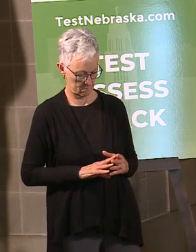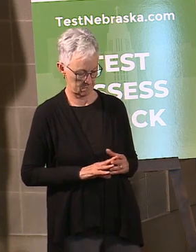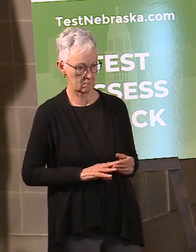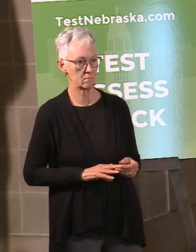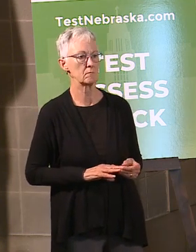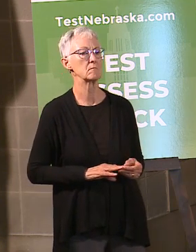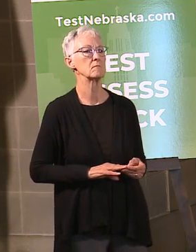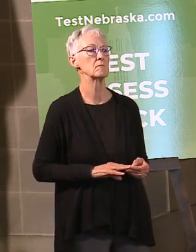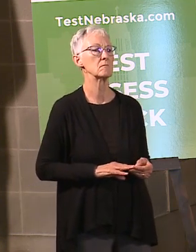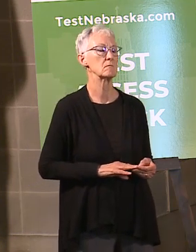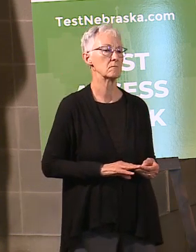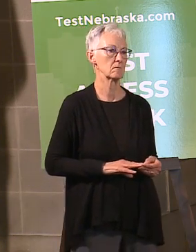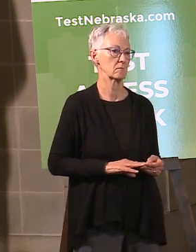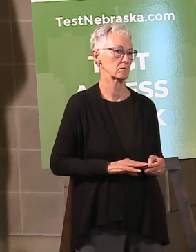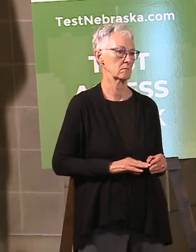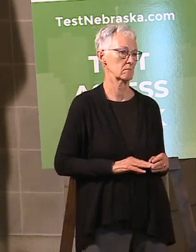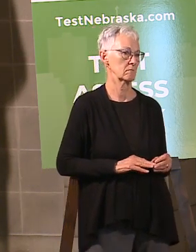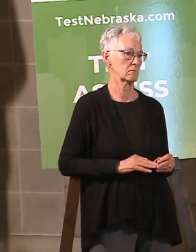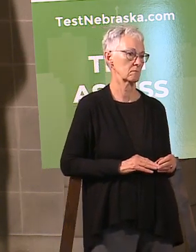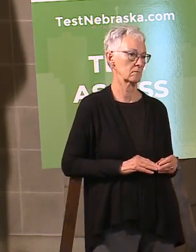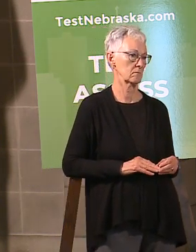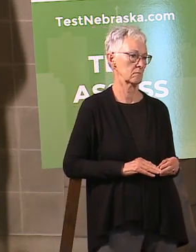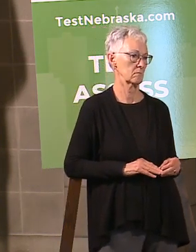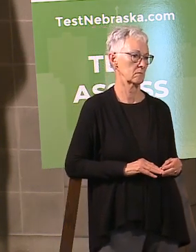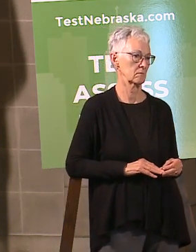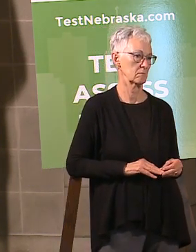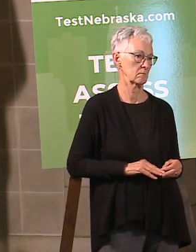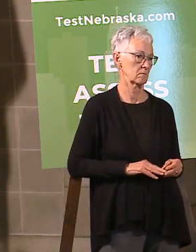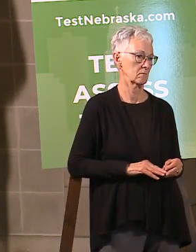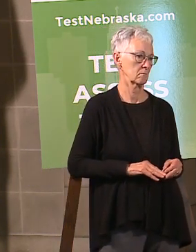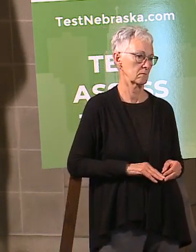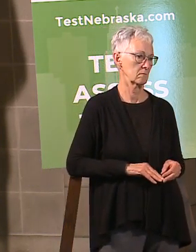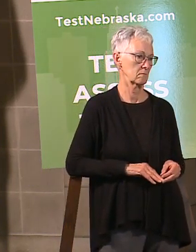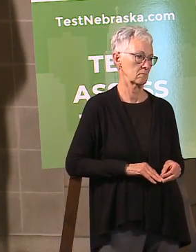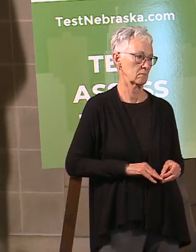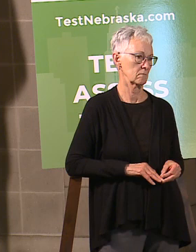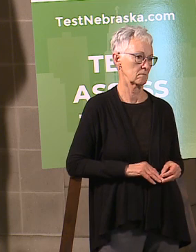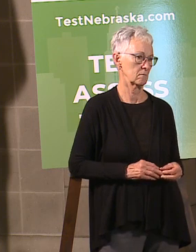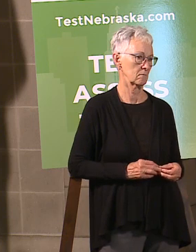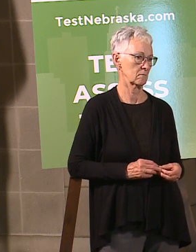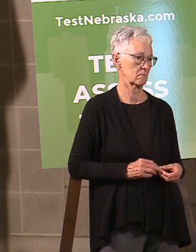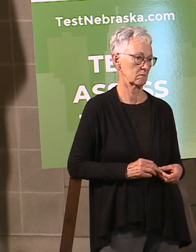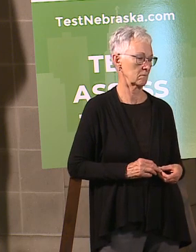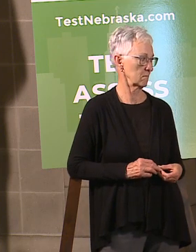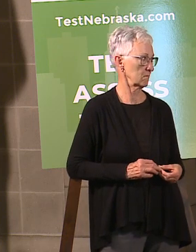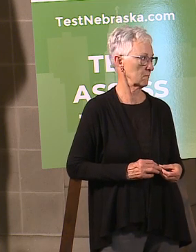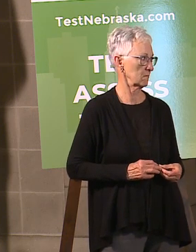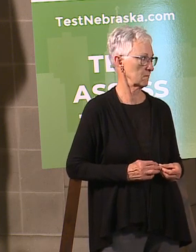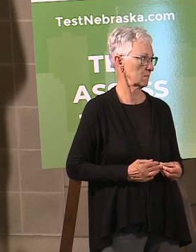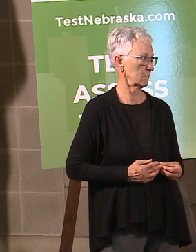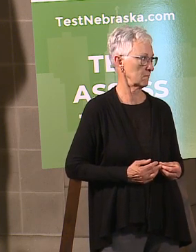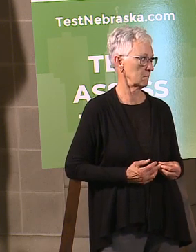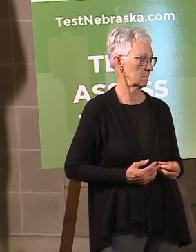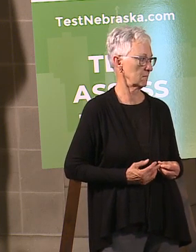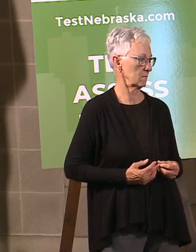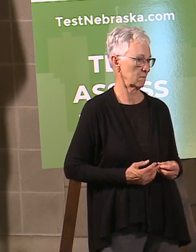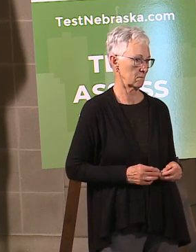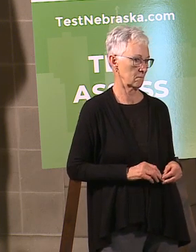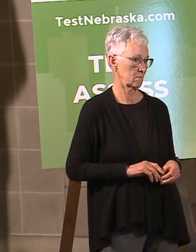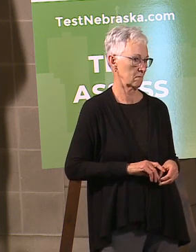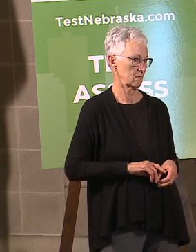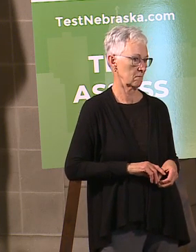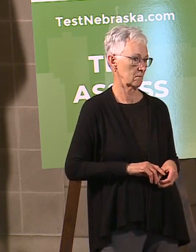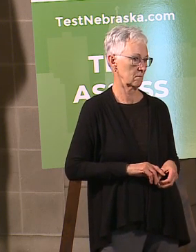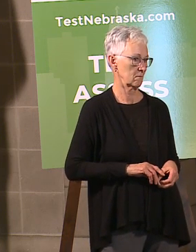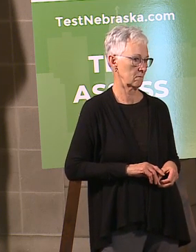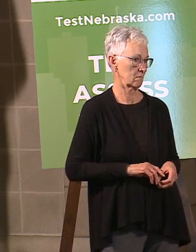Beck at NET would like to know about the software for the 13-week extension. Is it different than what was put in place for the